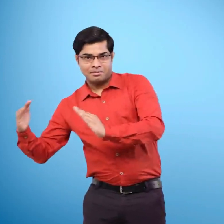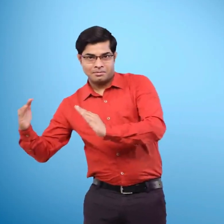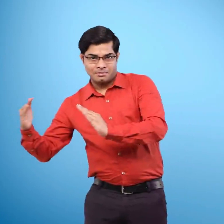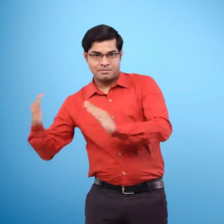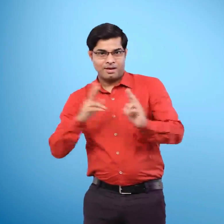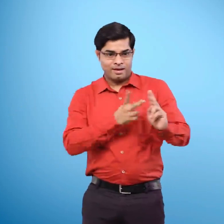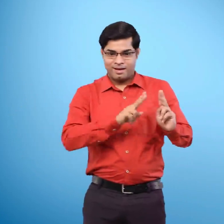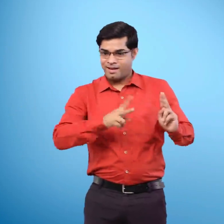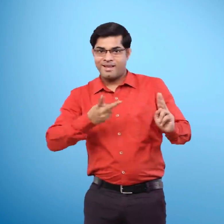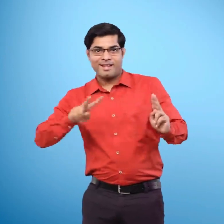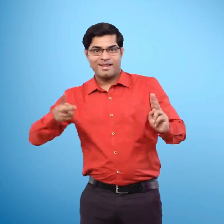downwards.